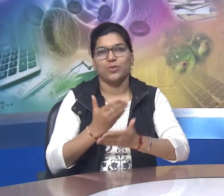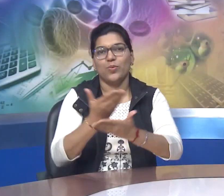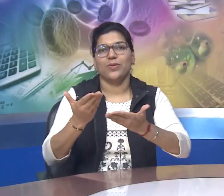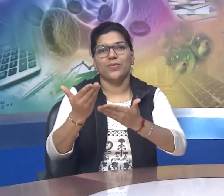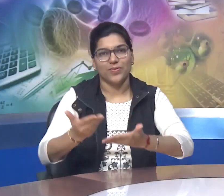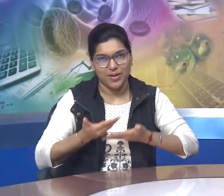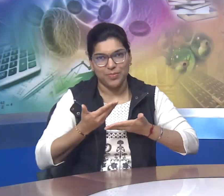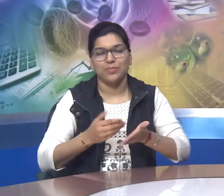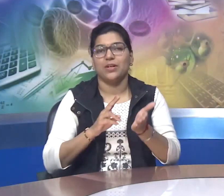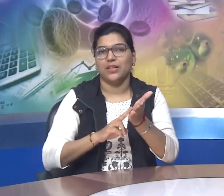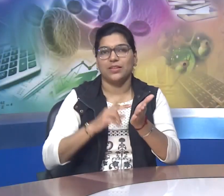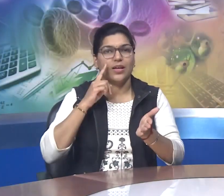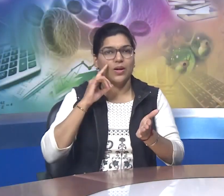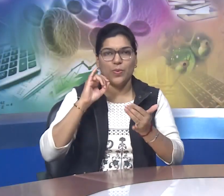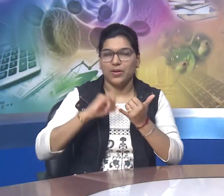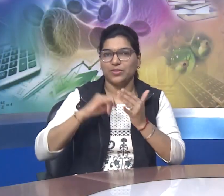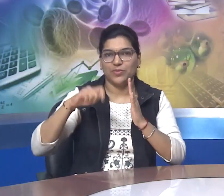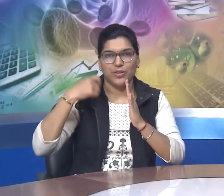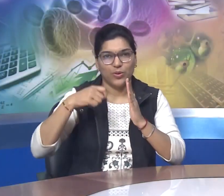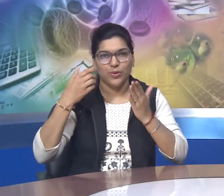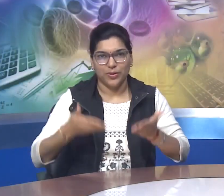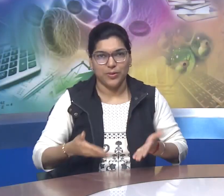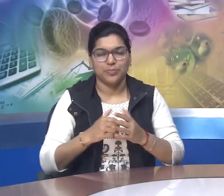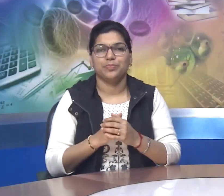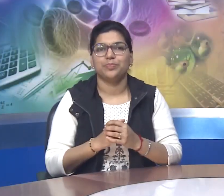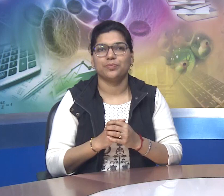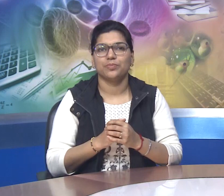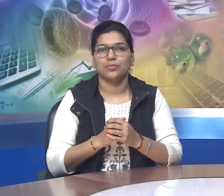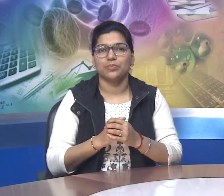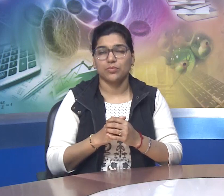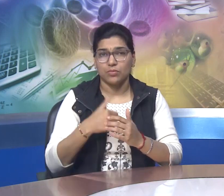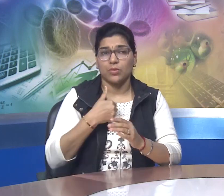Namaste, welcome you all in nios video classes.